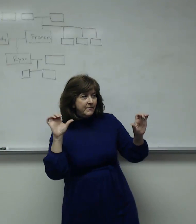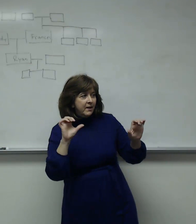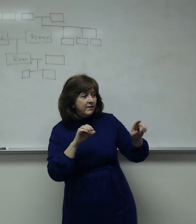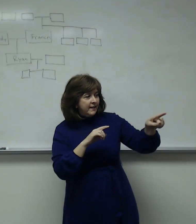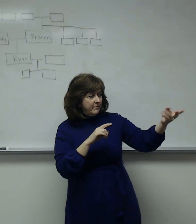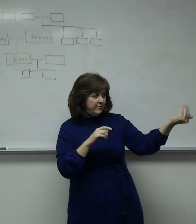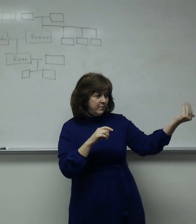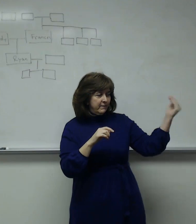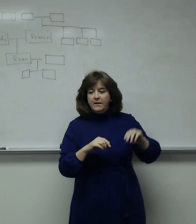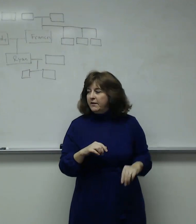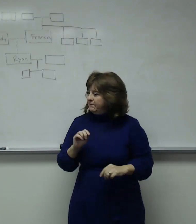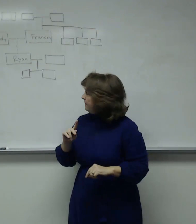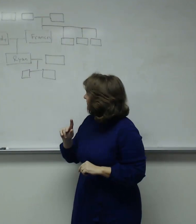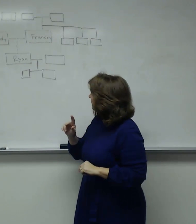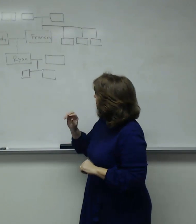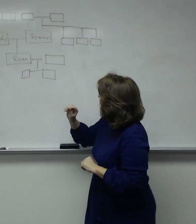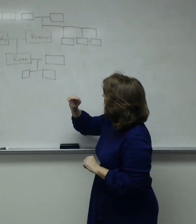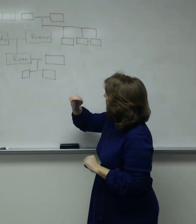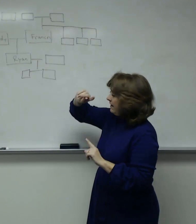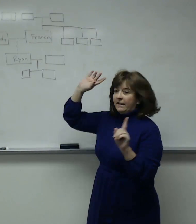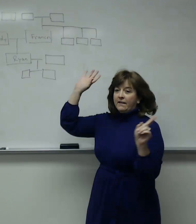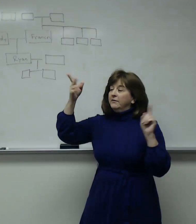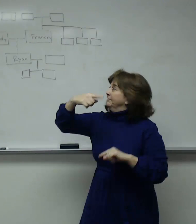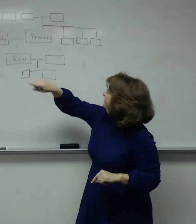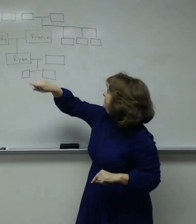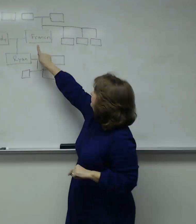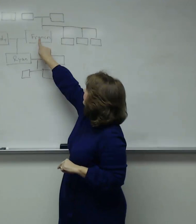me on time. Okay.